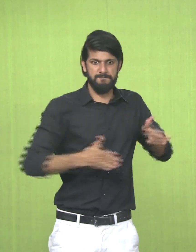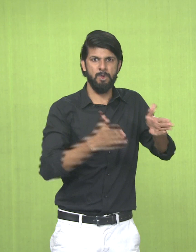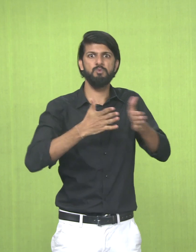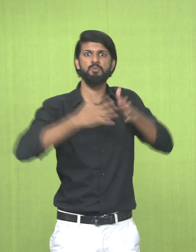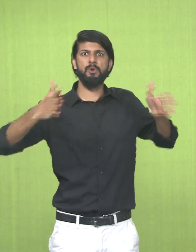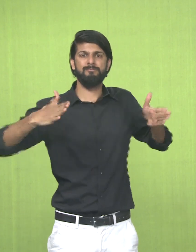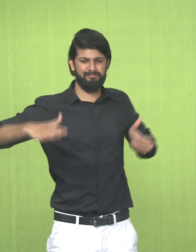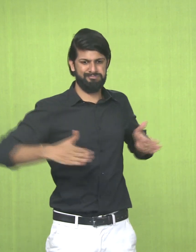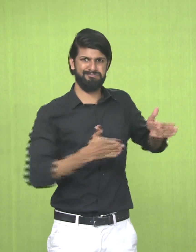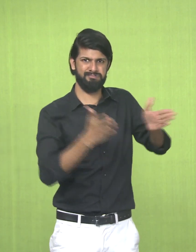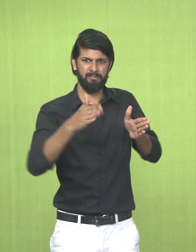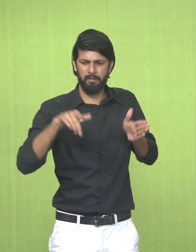Tributary